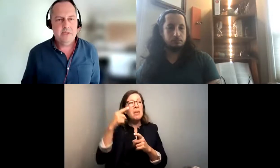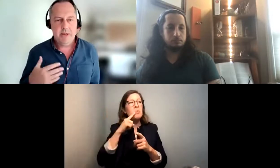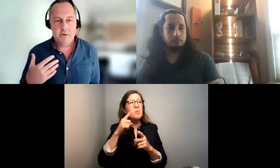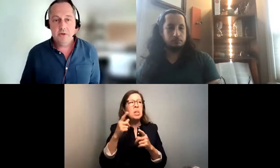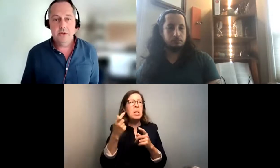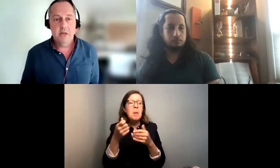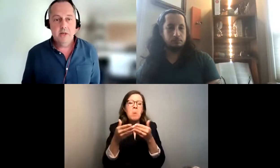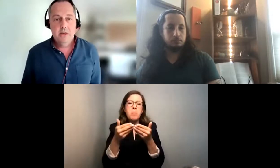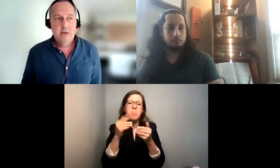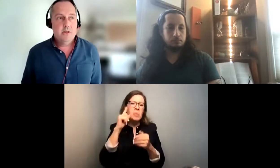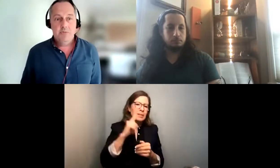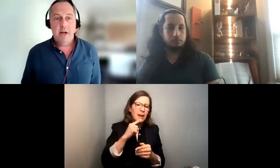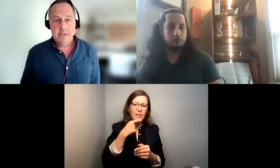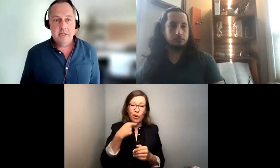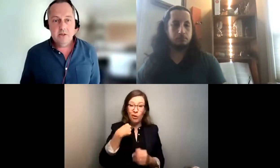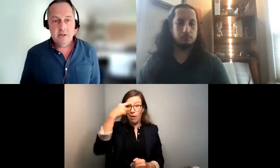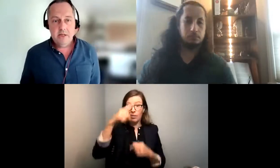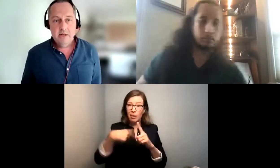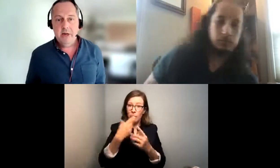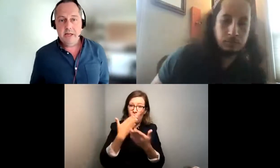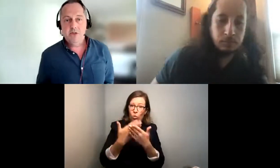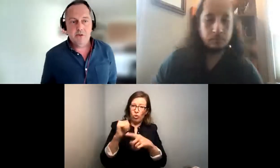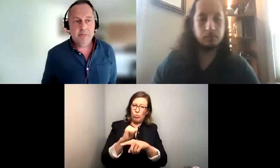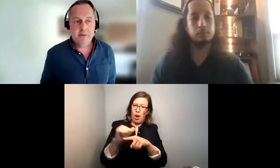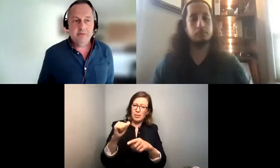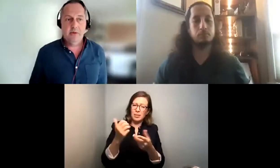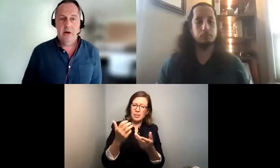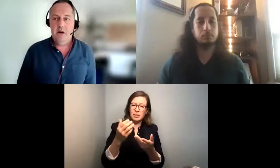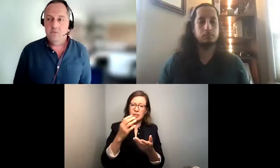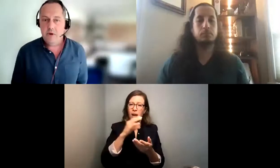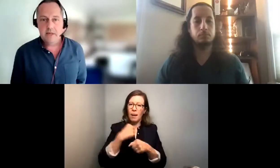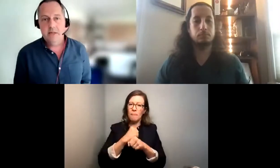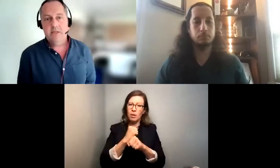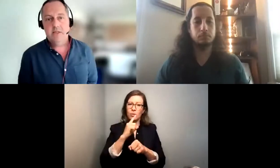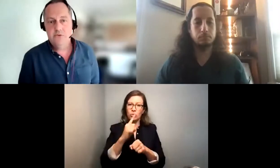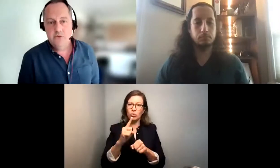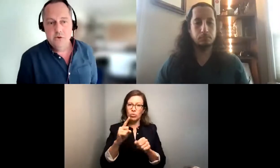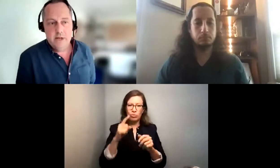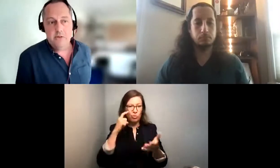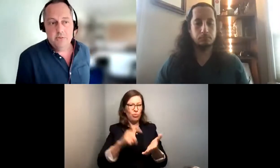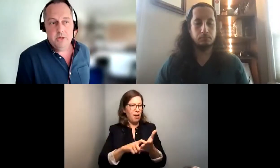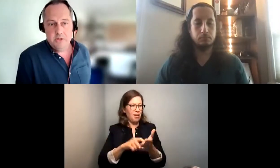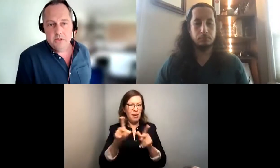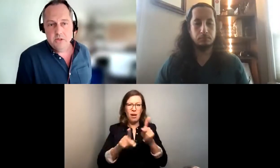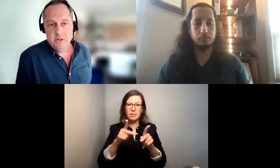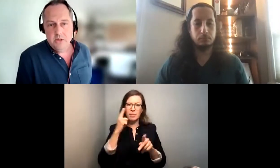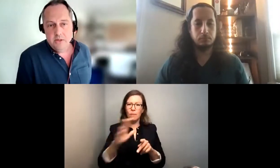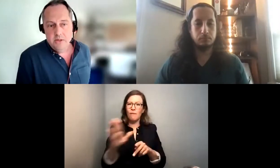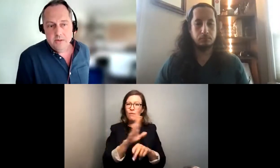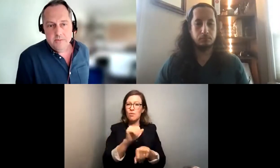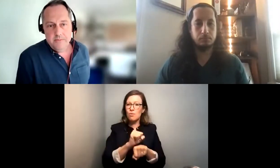deaf. It's about good practice internally and making sure that people are recognised for their contributions.